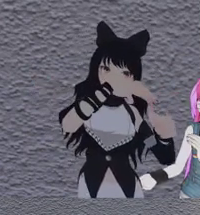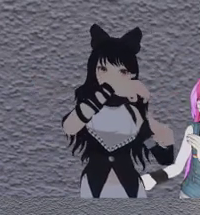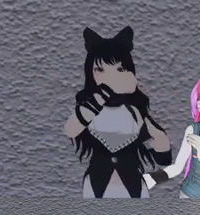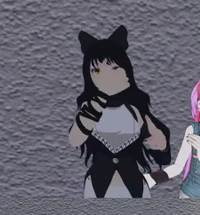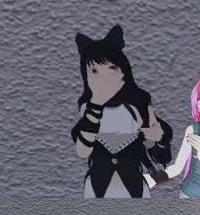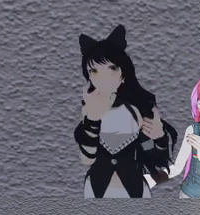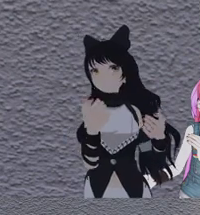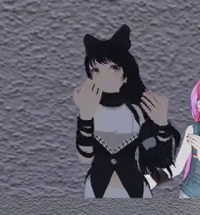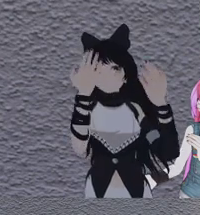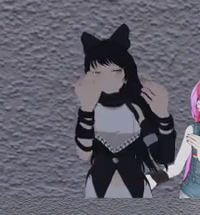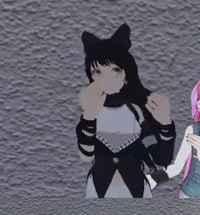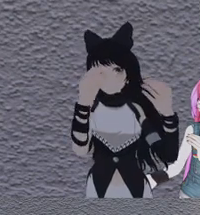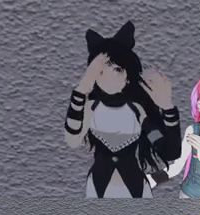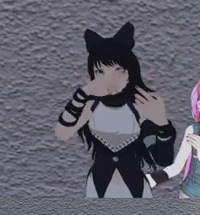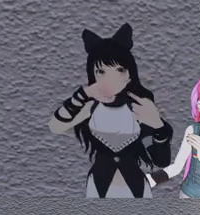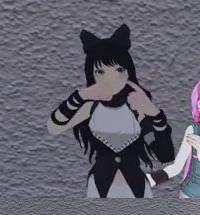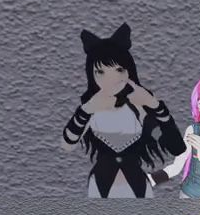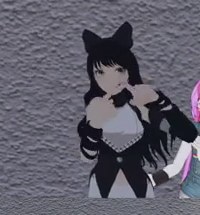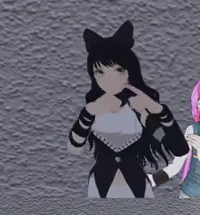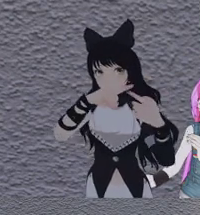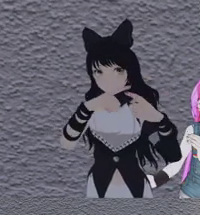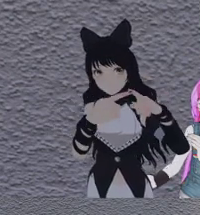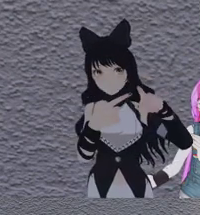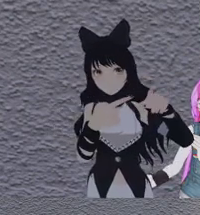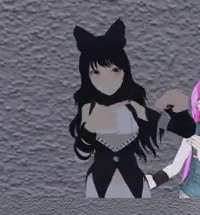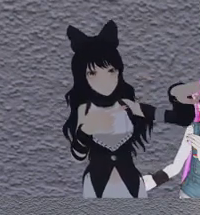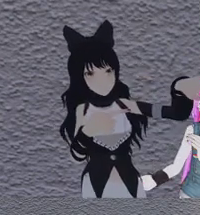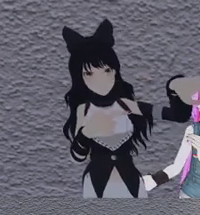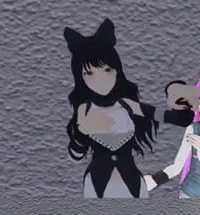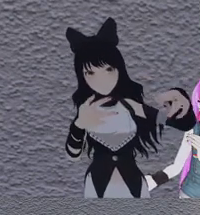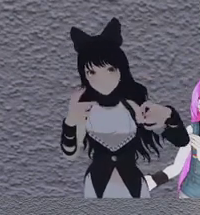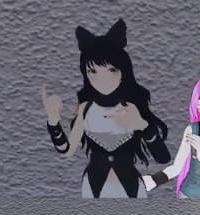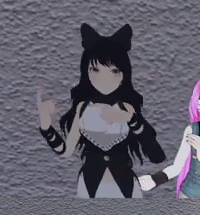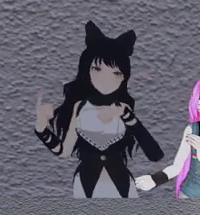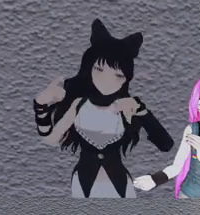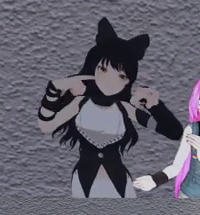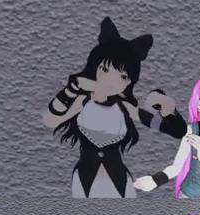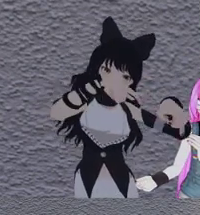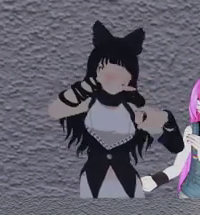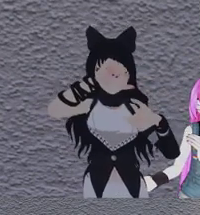Let's go together and join another area with more friends.